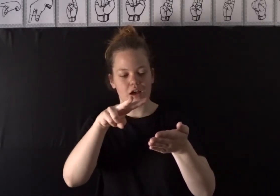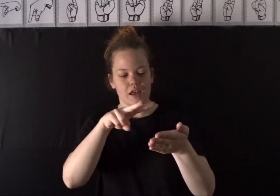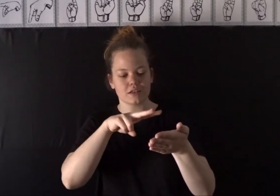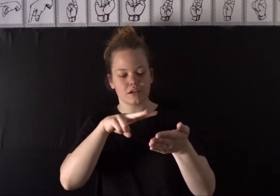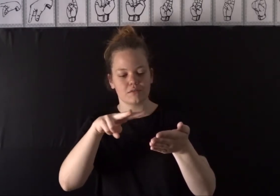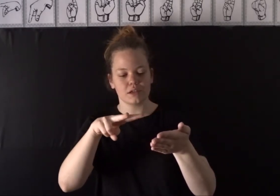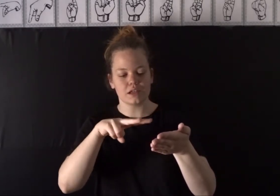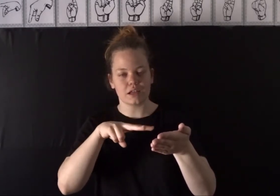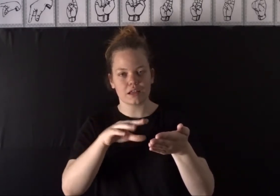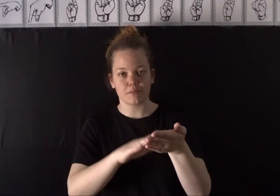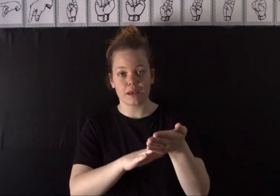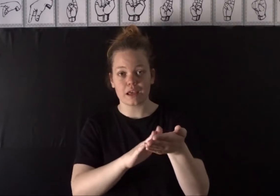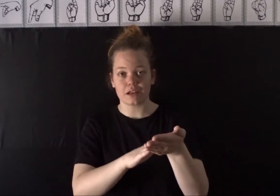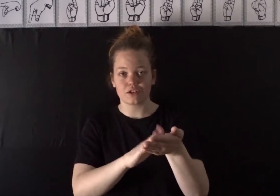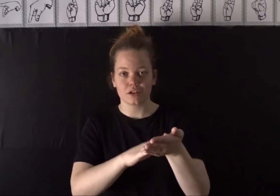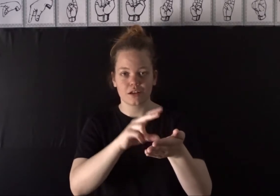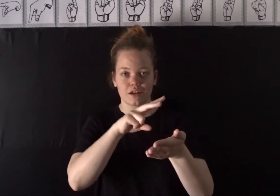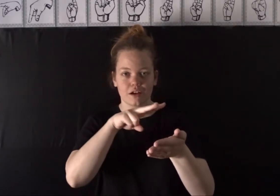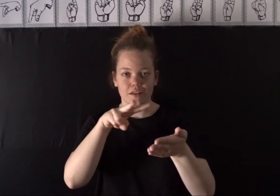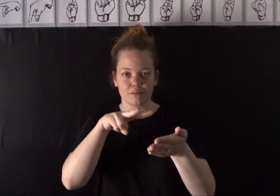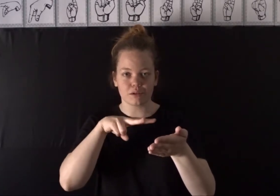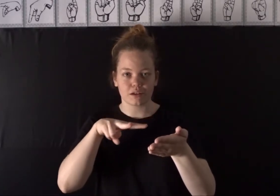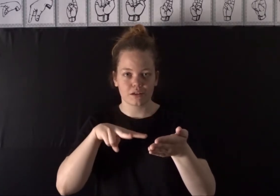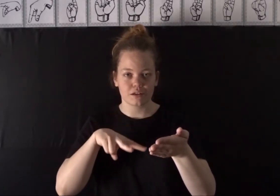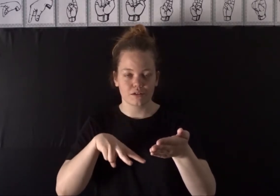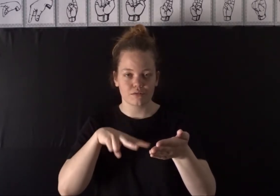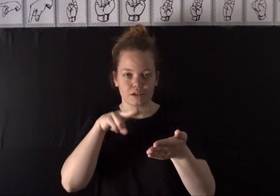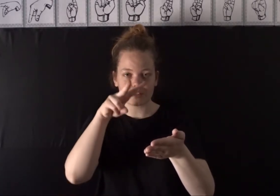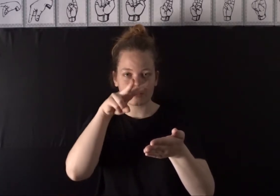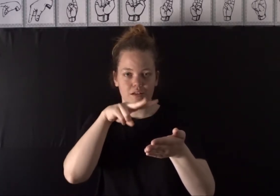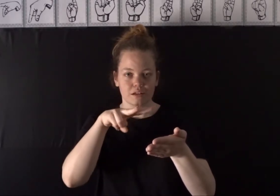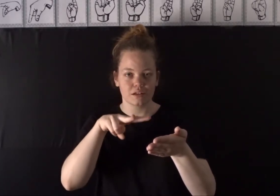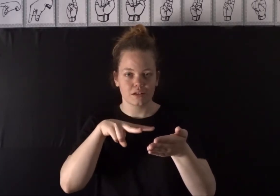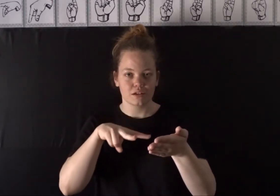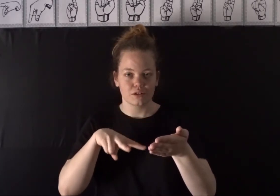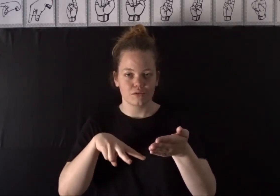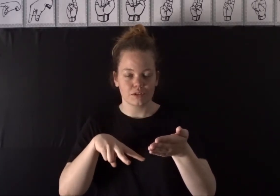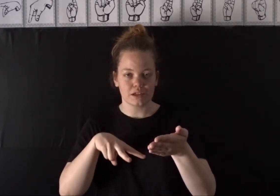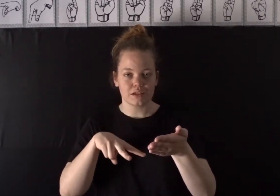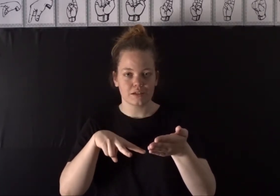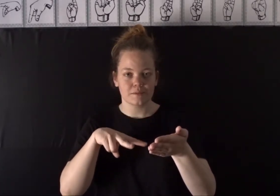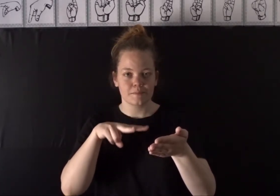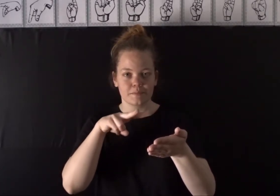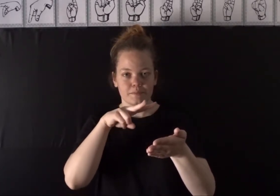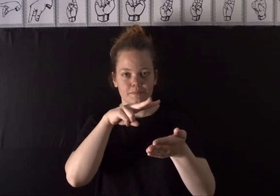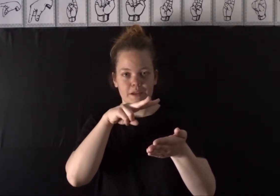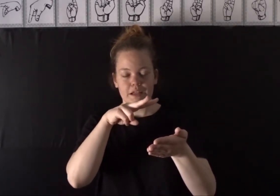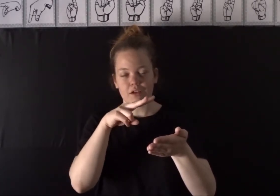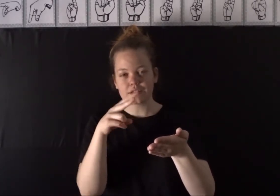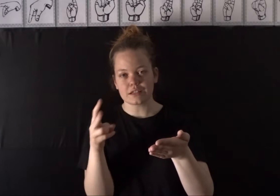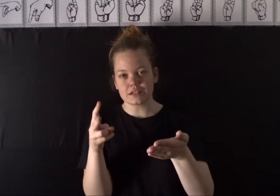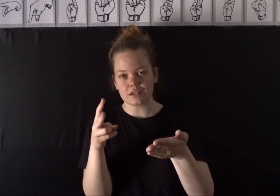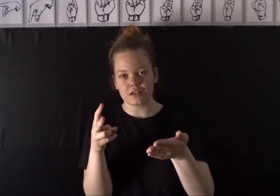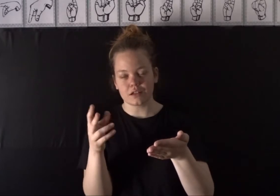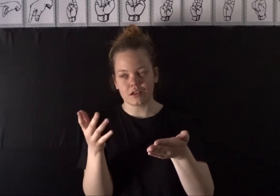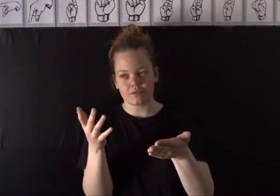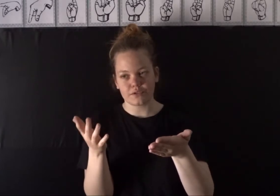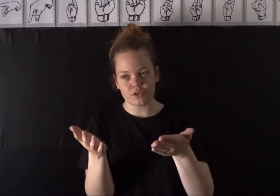eyes are reading the page on the book. Read, read. Now I've seen it done a few